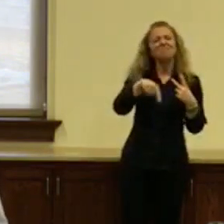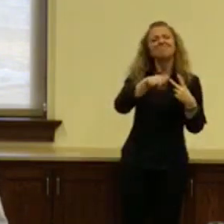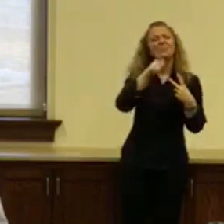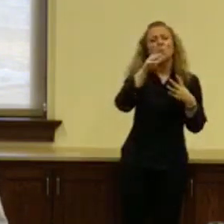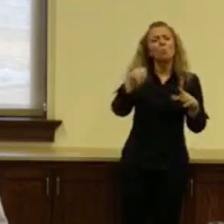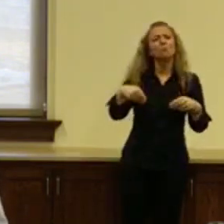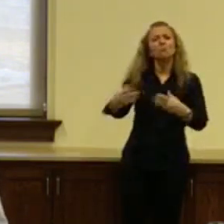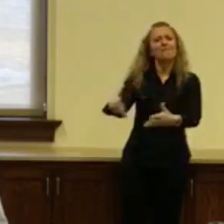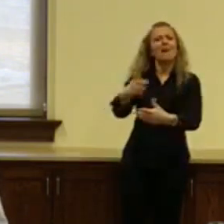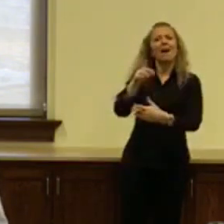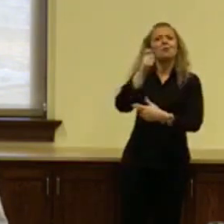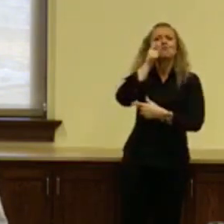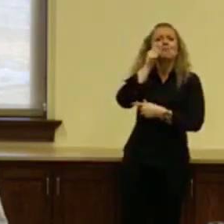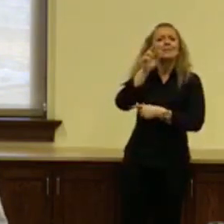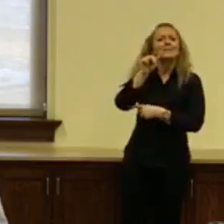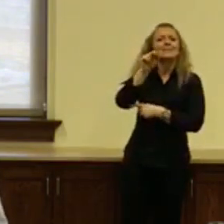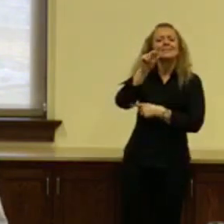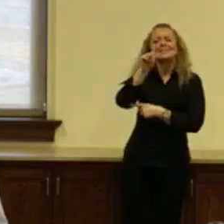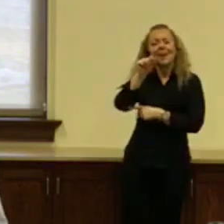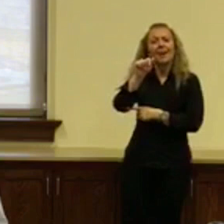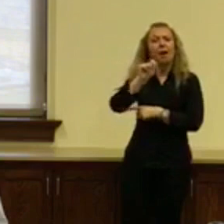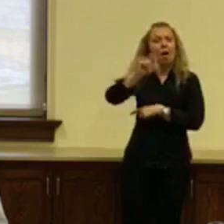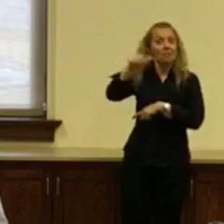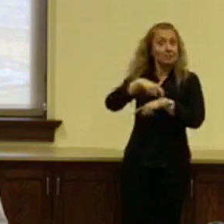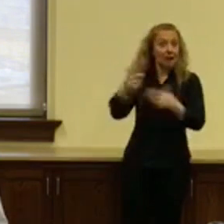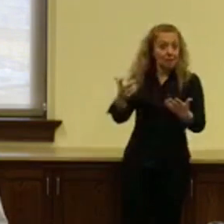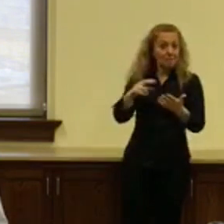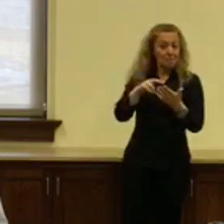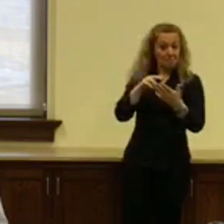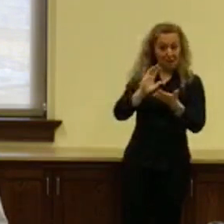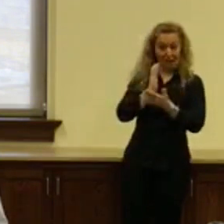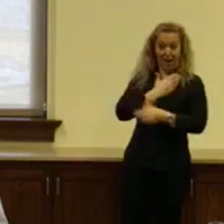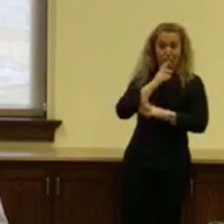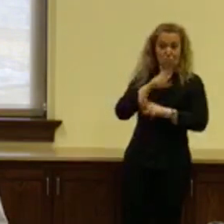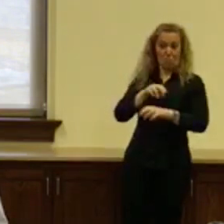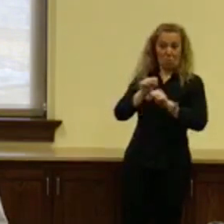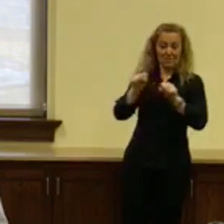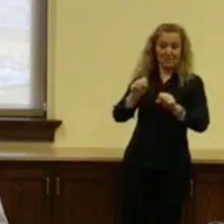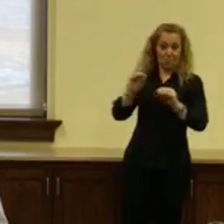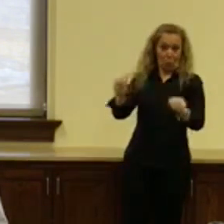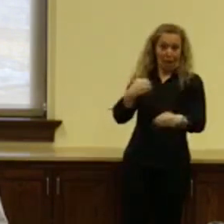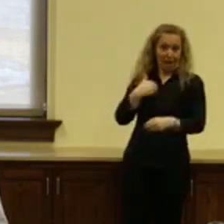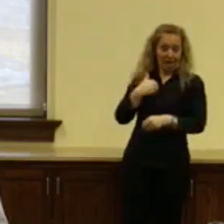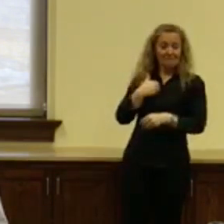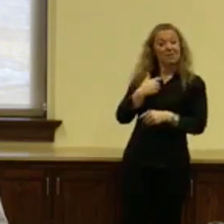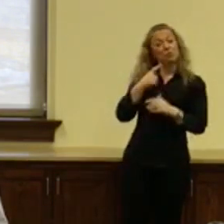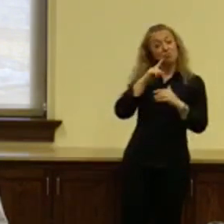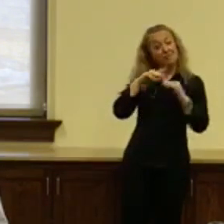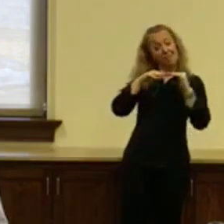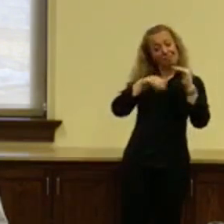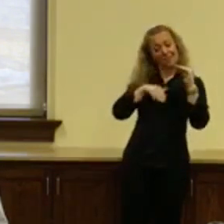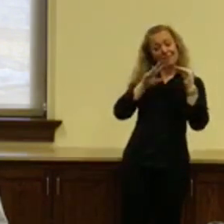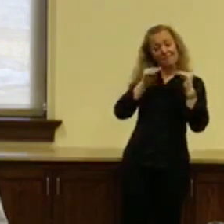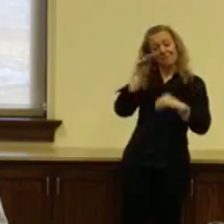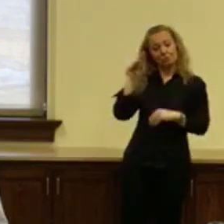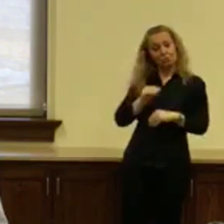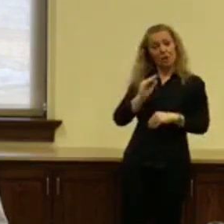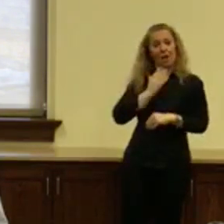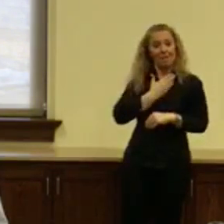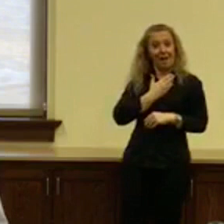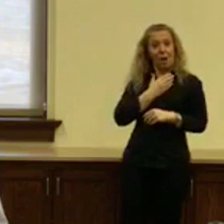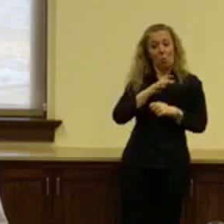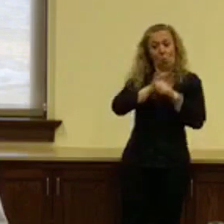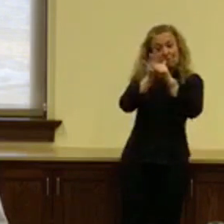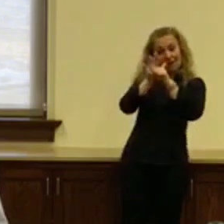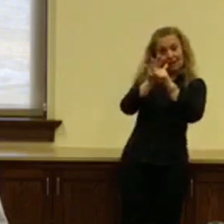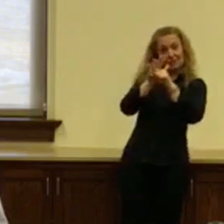provide data on race in our reporting system. As a matter of fact, less than half of our reported COVID cases in Allegheny County